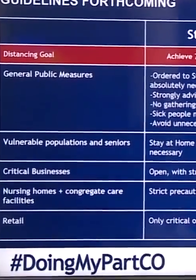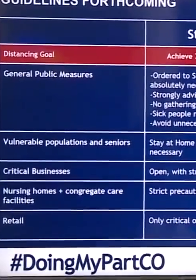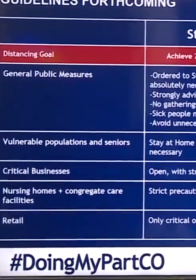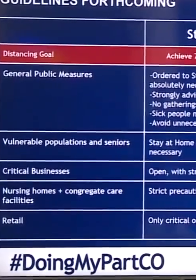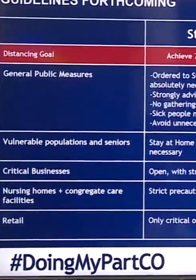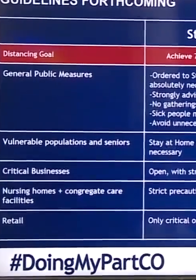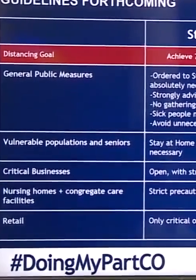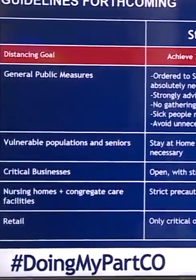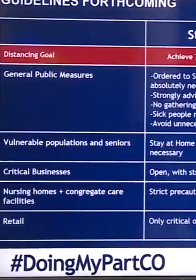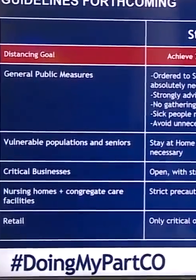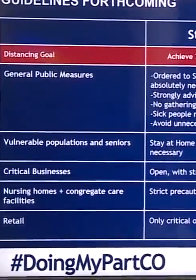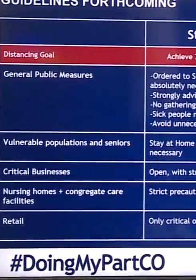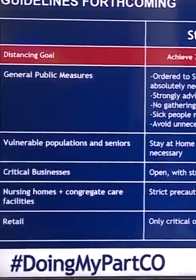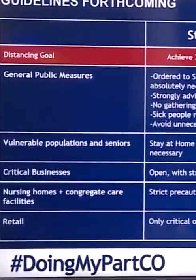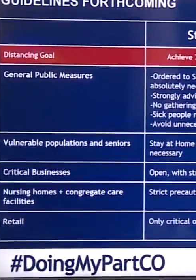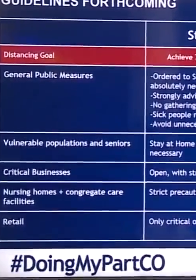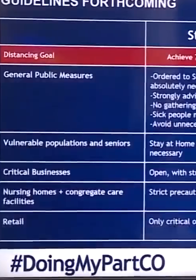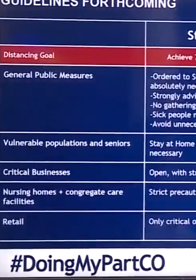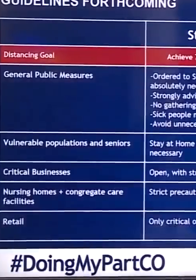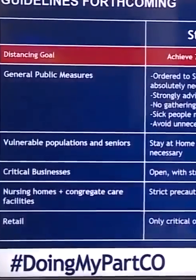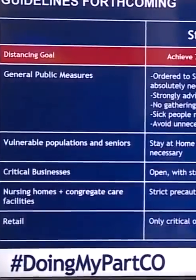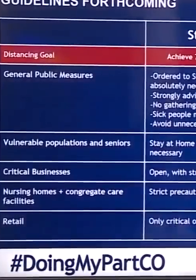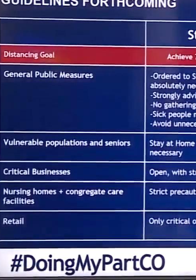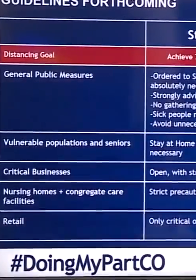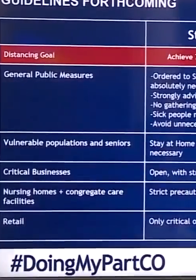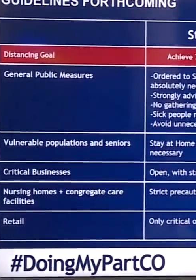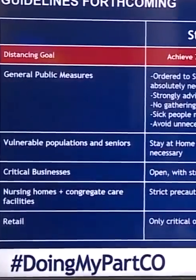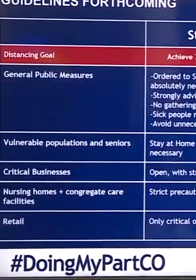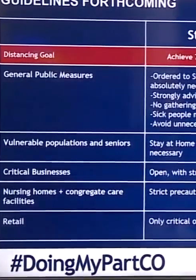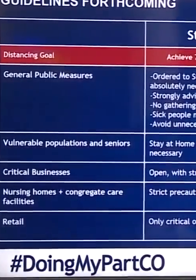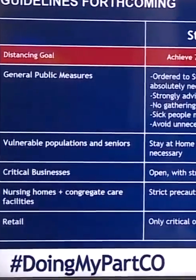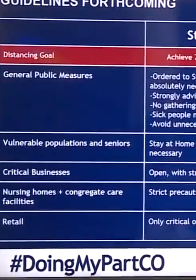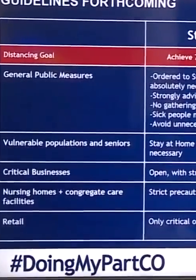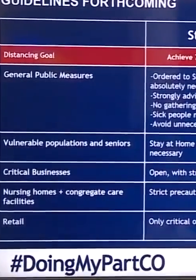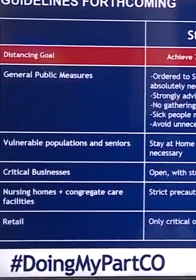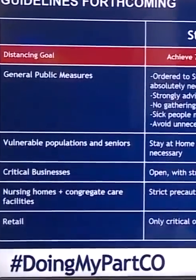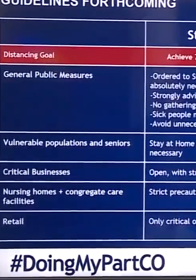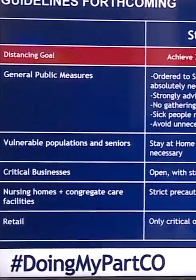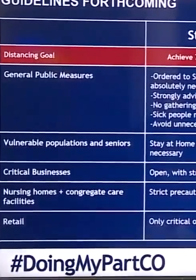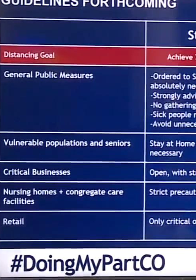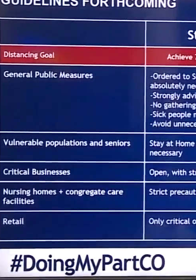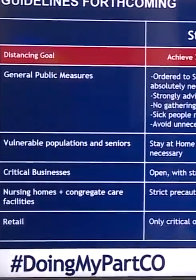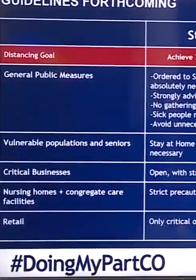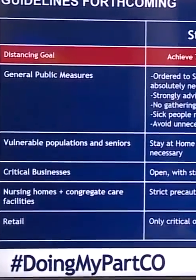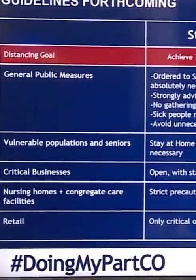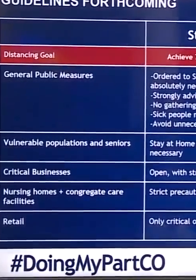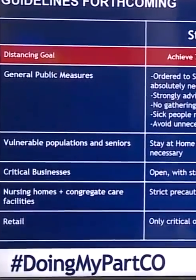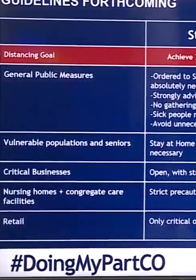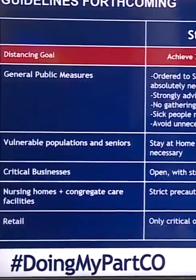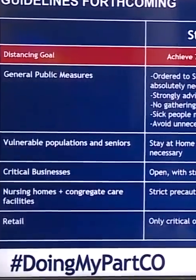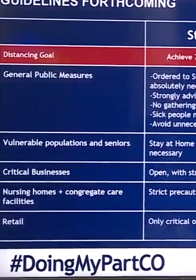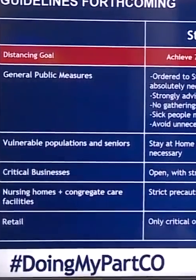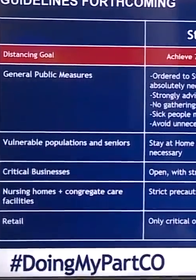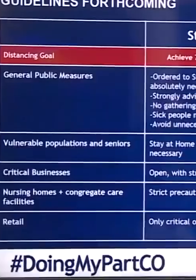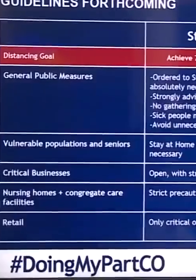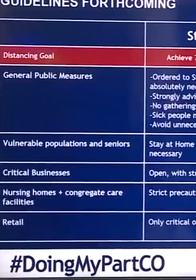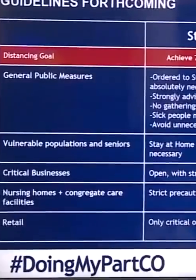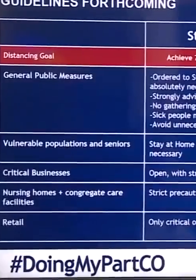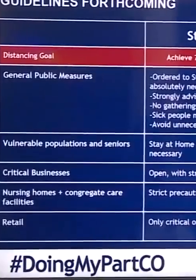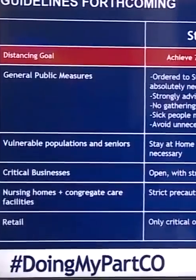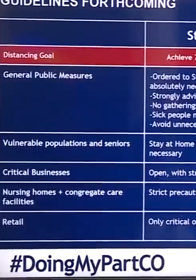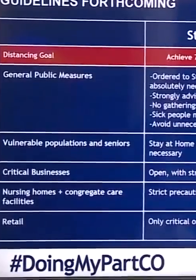congregate care facilities we're continuing to increase the work on that. And then, of course, retail curbside